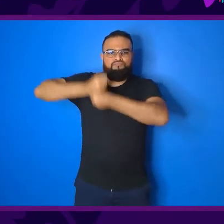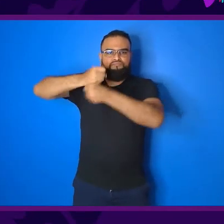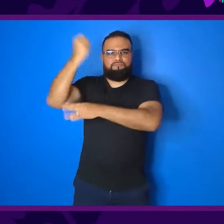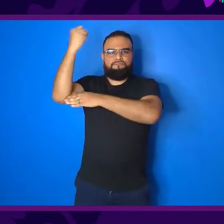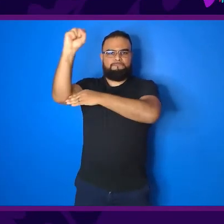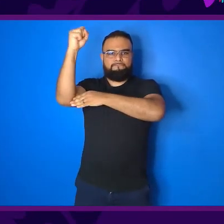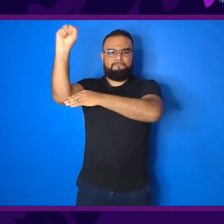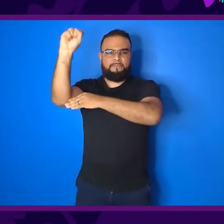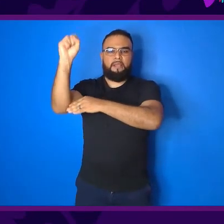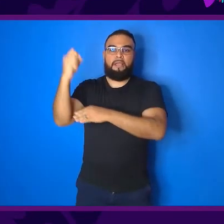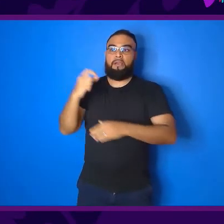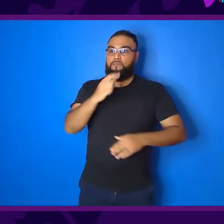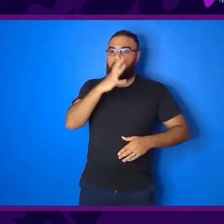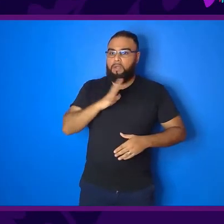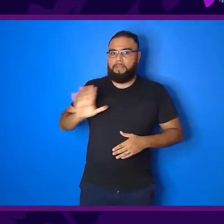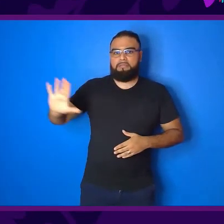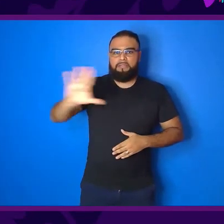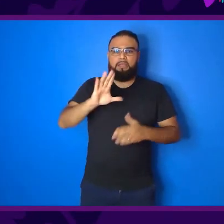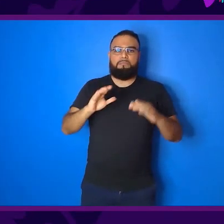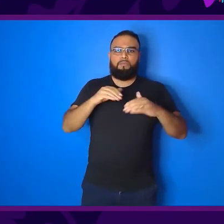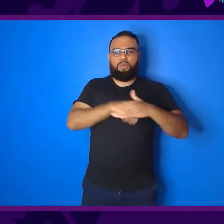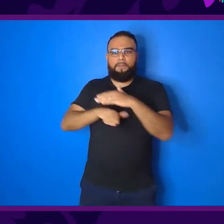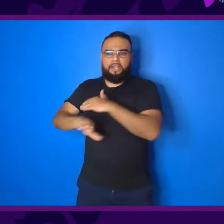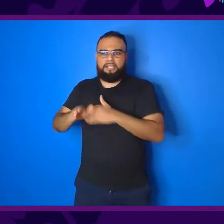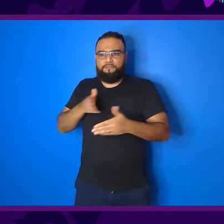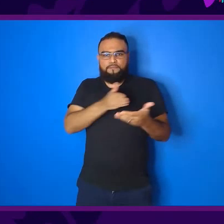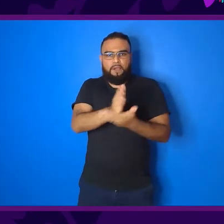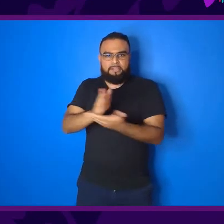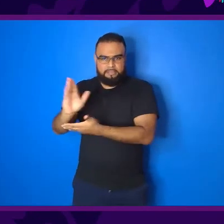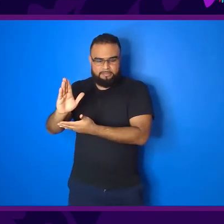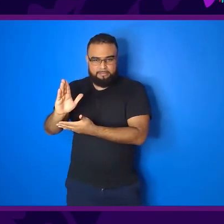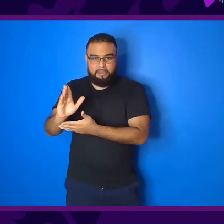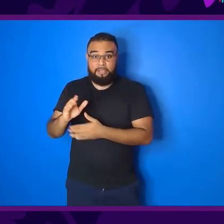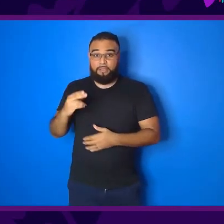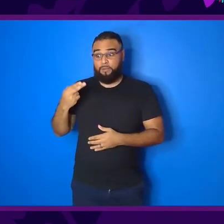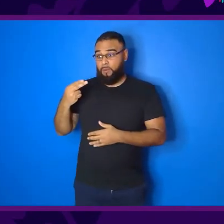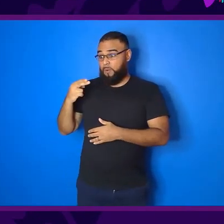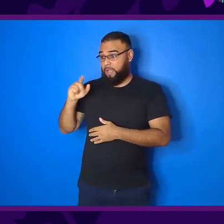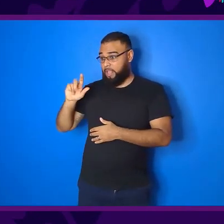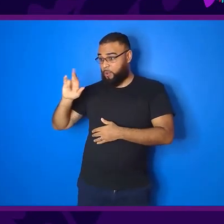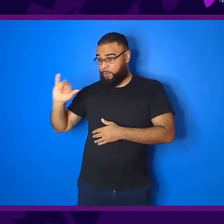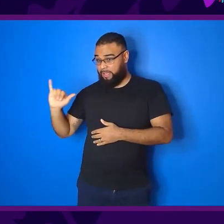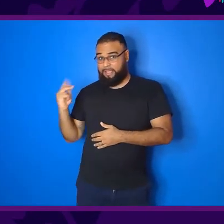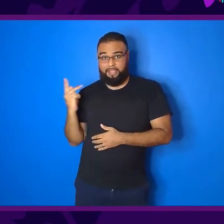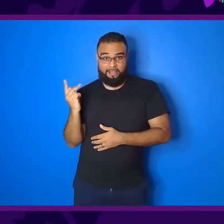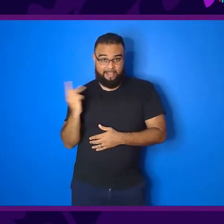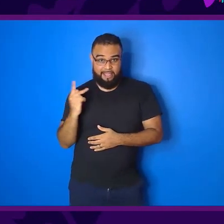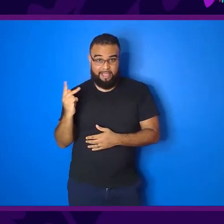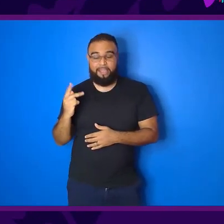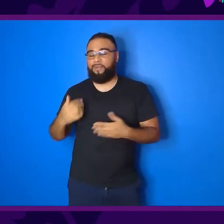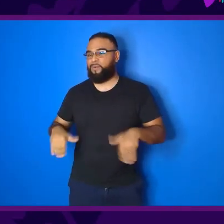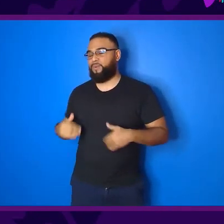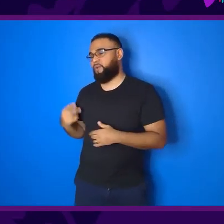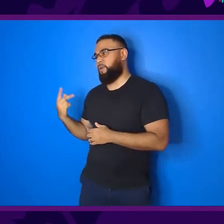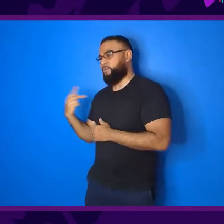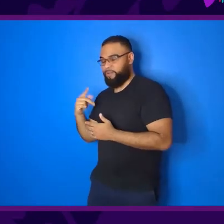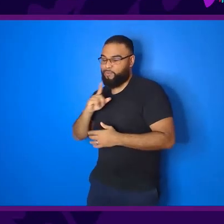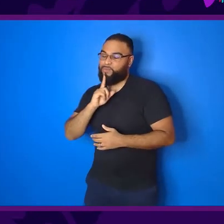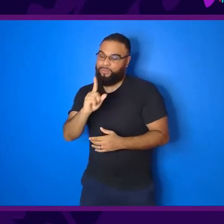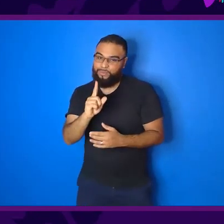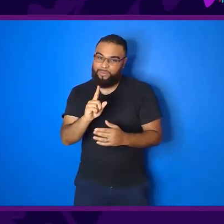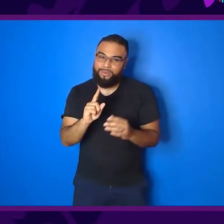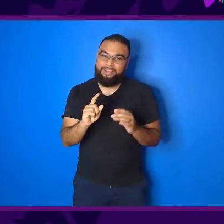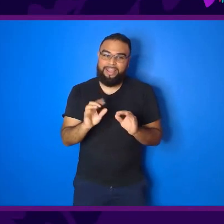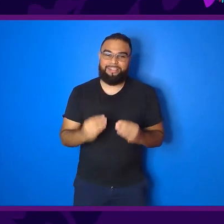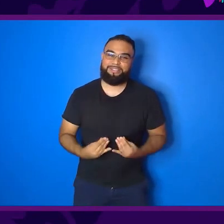rights. And Hillary and I are both inspired and grateful for the work that the Dolores